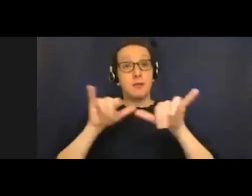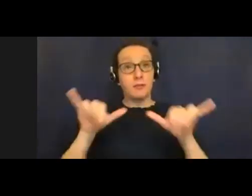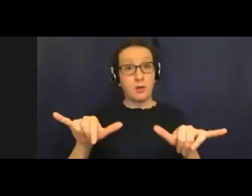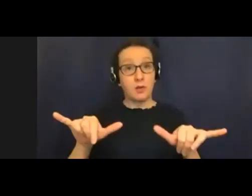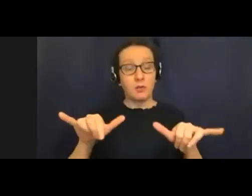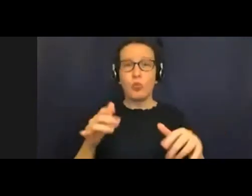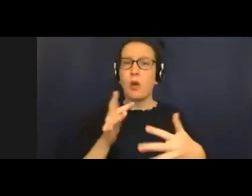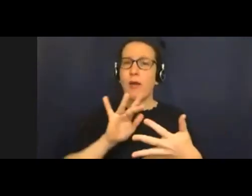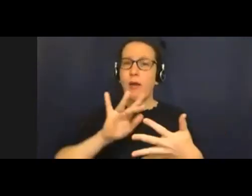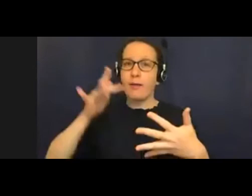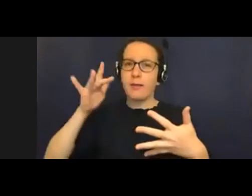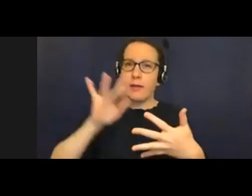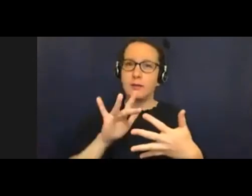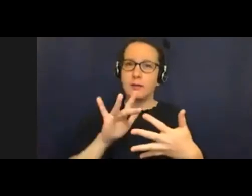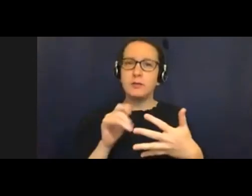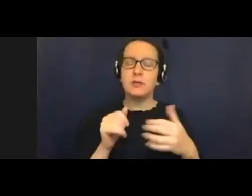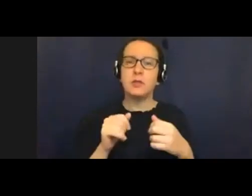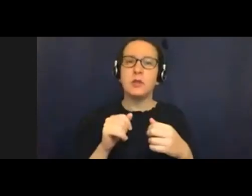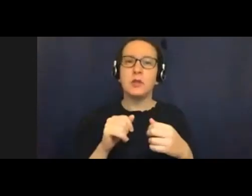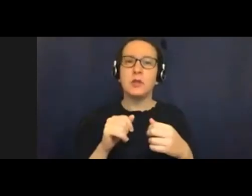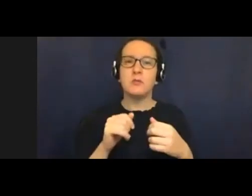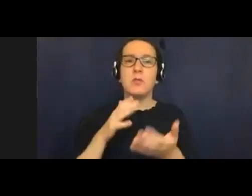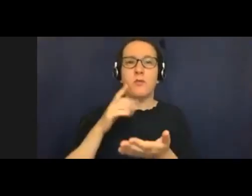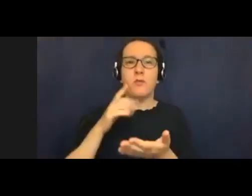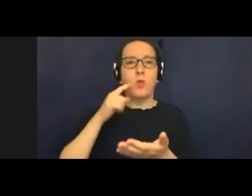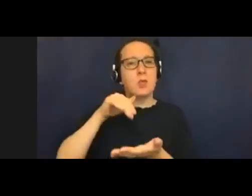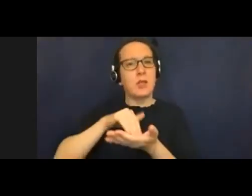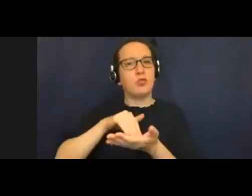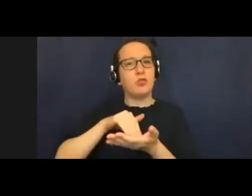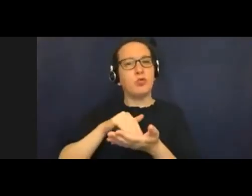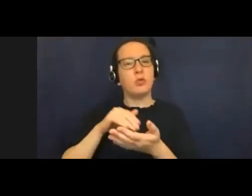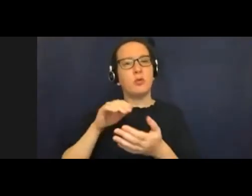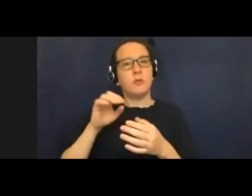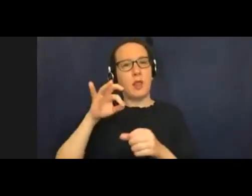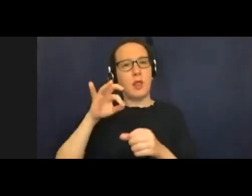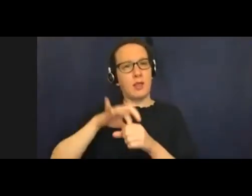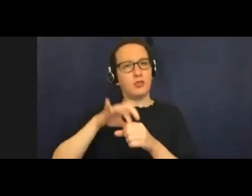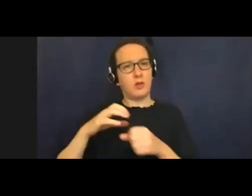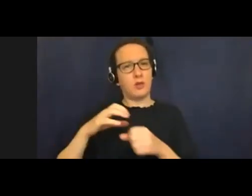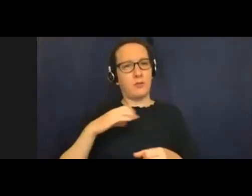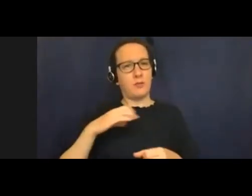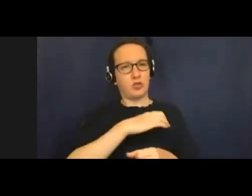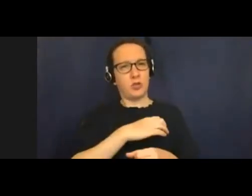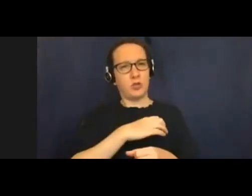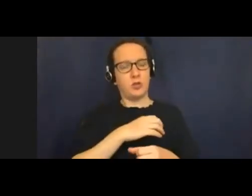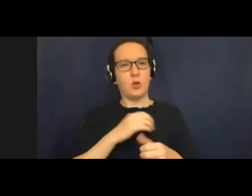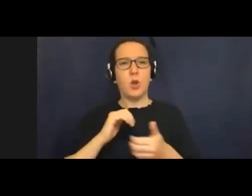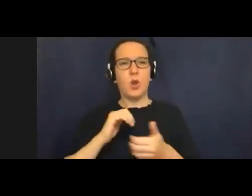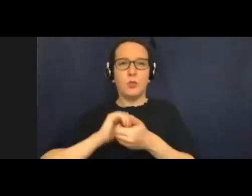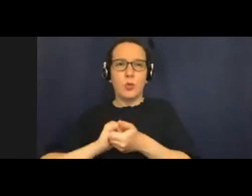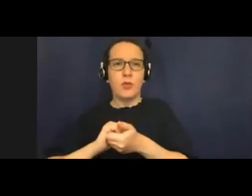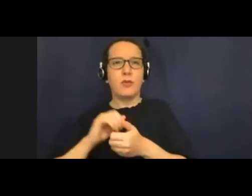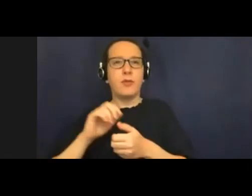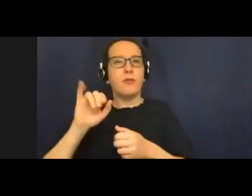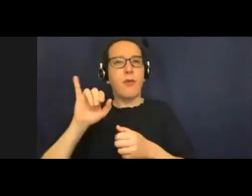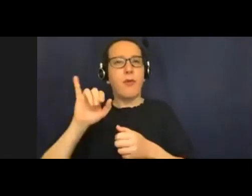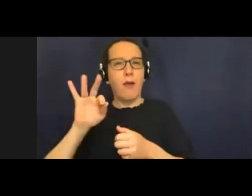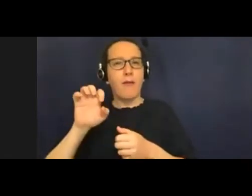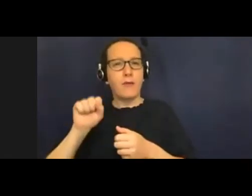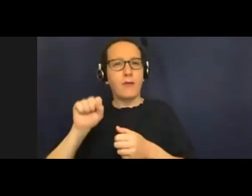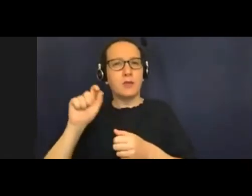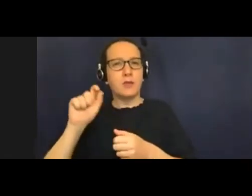thankful for Central Election Commission that together with IFES Ukraine initiated in